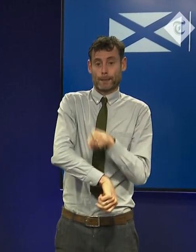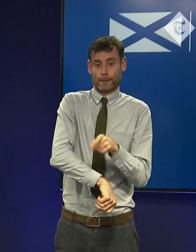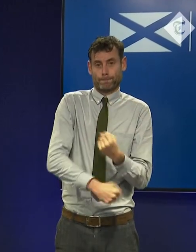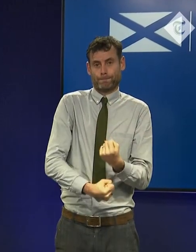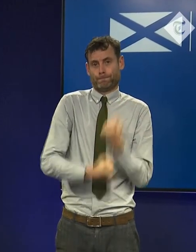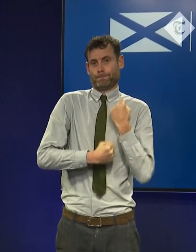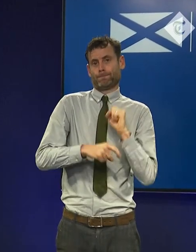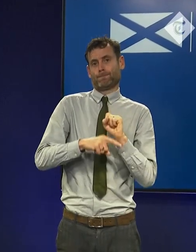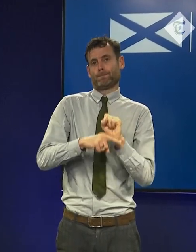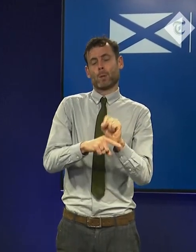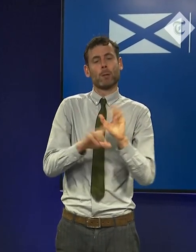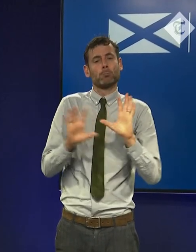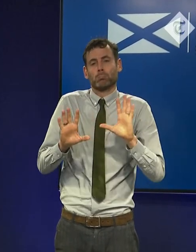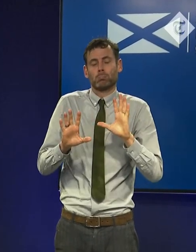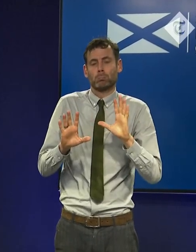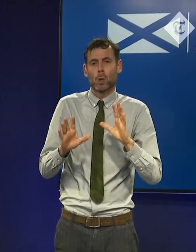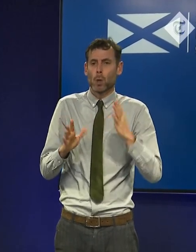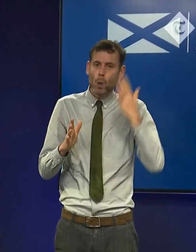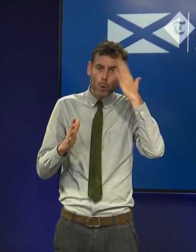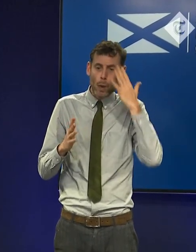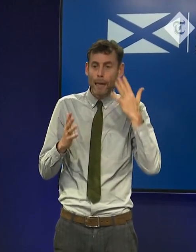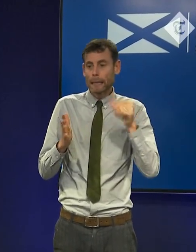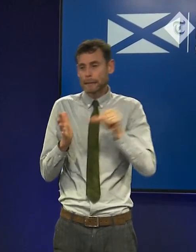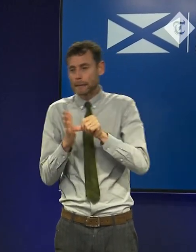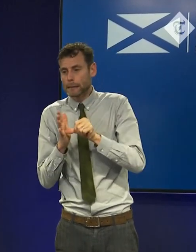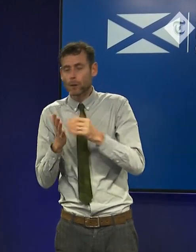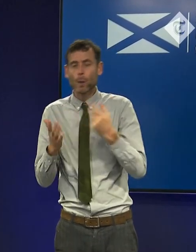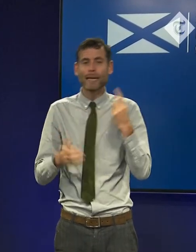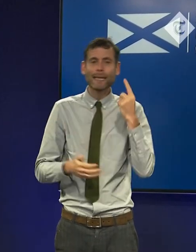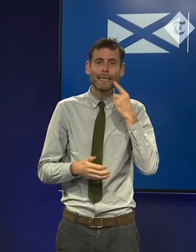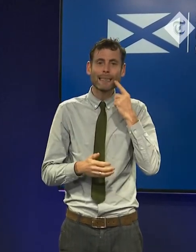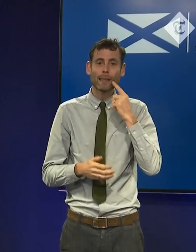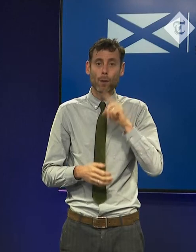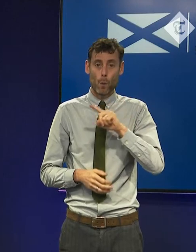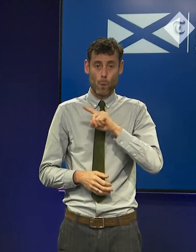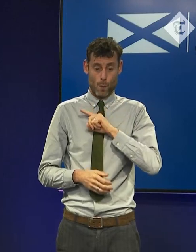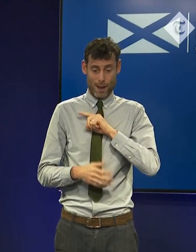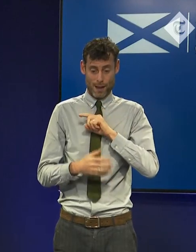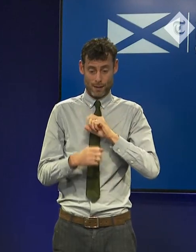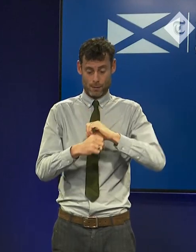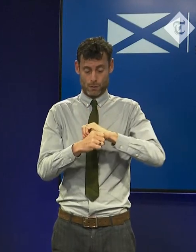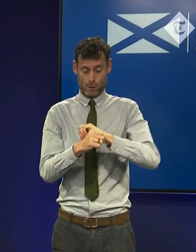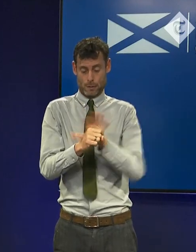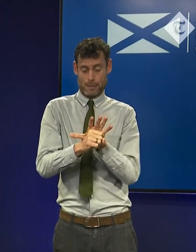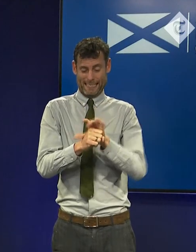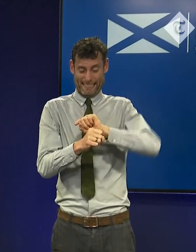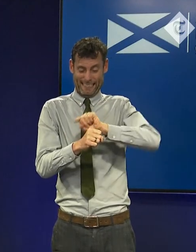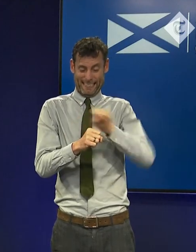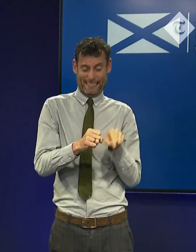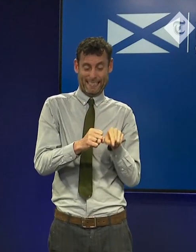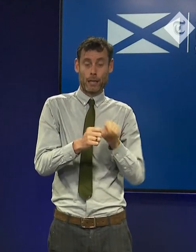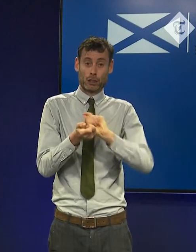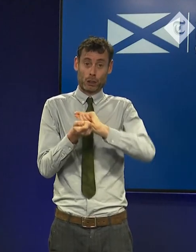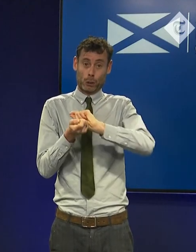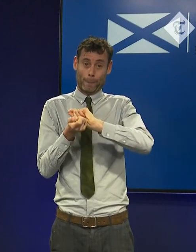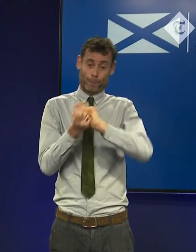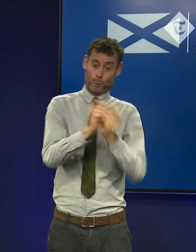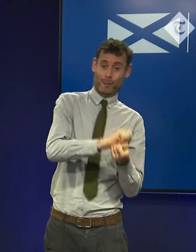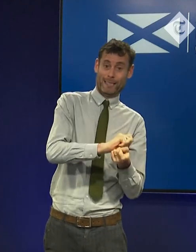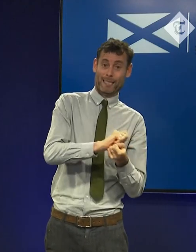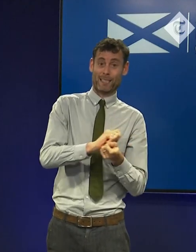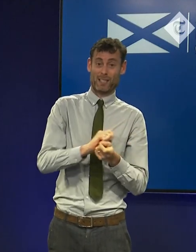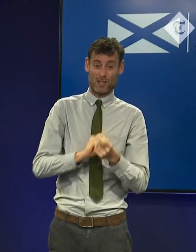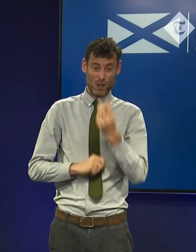this particular variant Omicron, partly because of the extent of the mutations that we know exist in the spike protein in particular. There's over